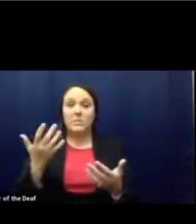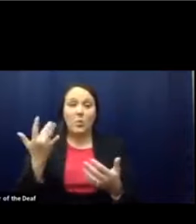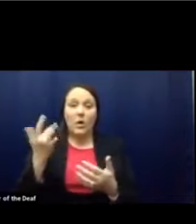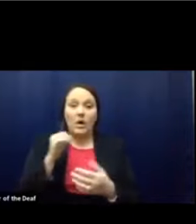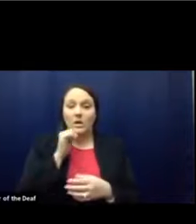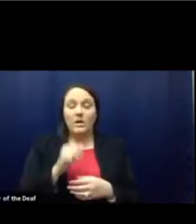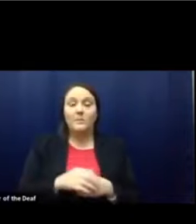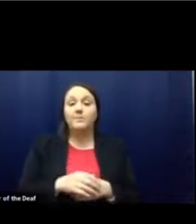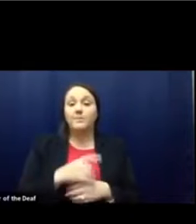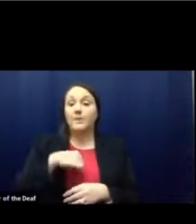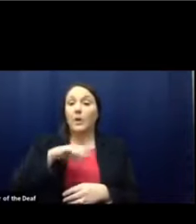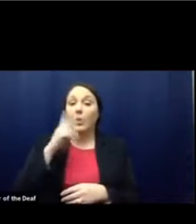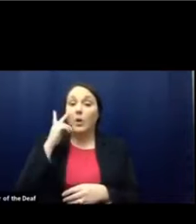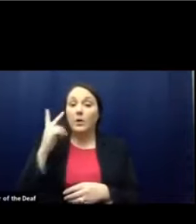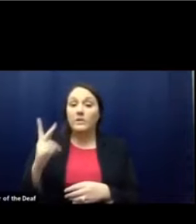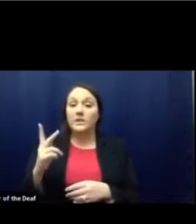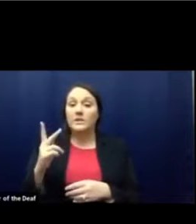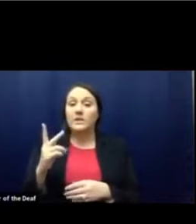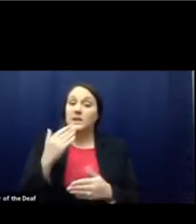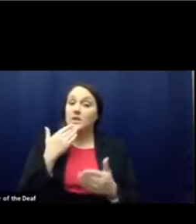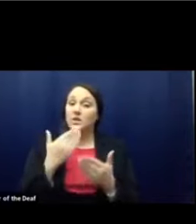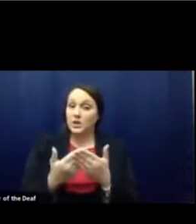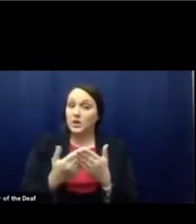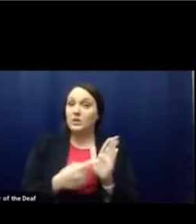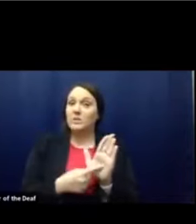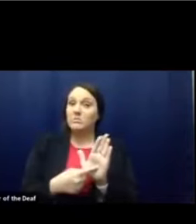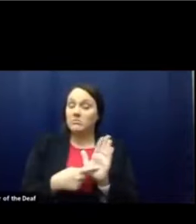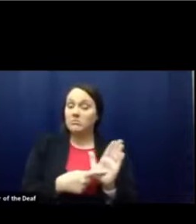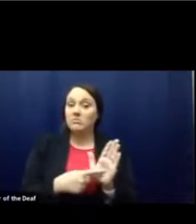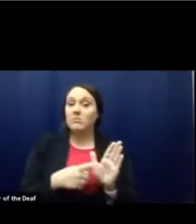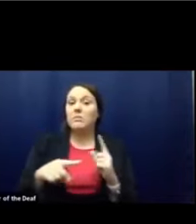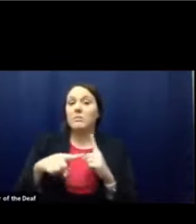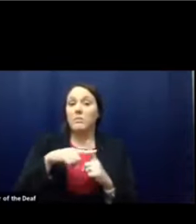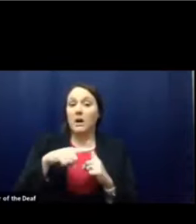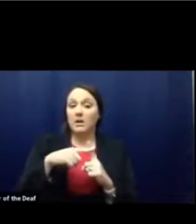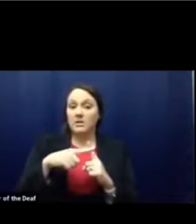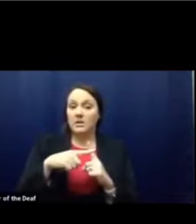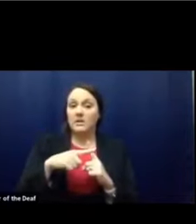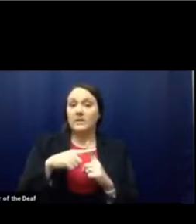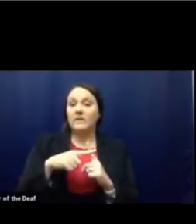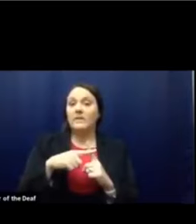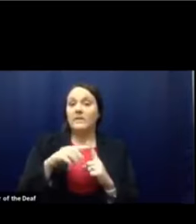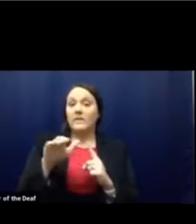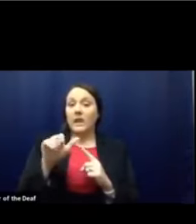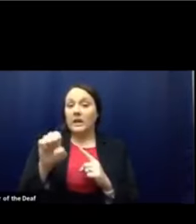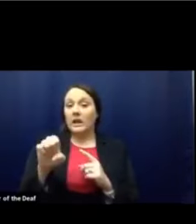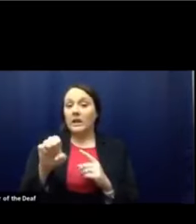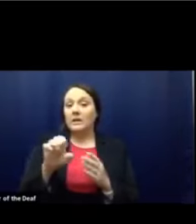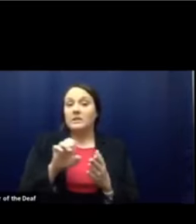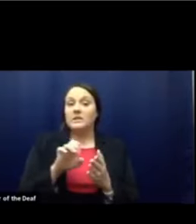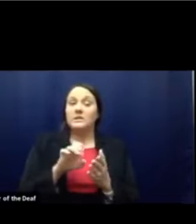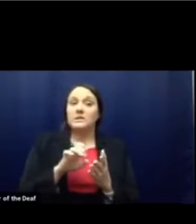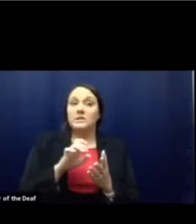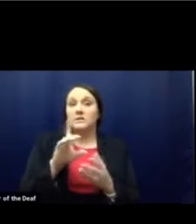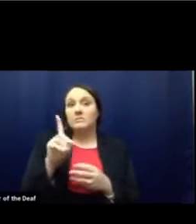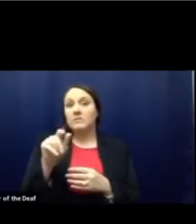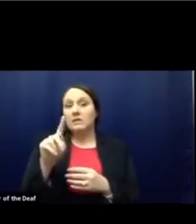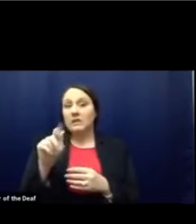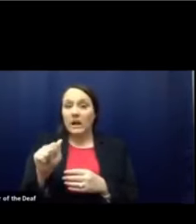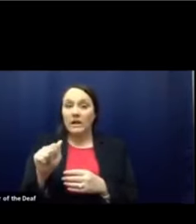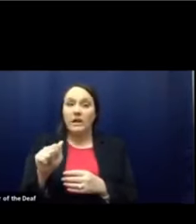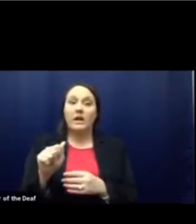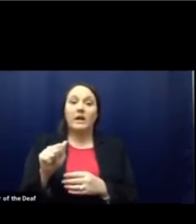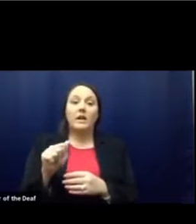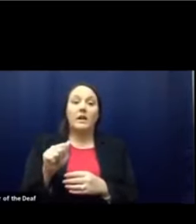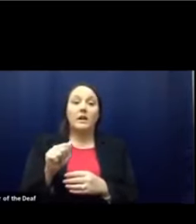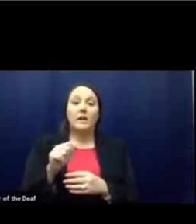I think we've been seeing good signs and positive case count or data in our case counts and